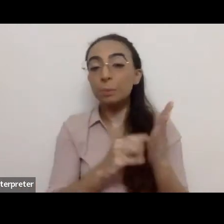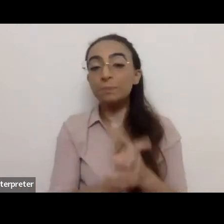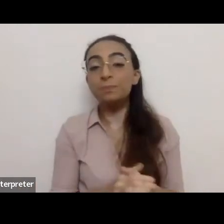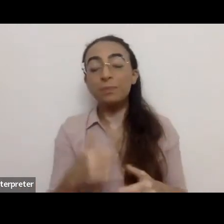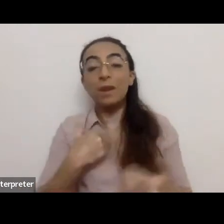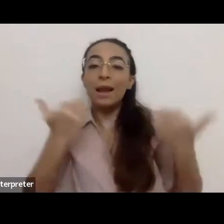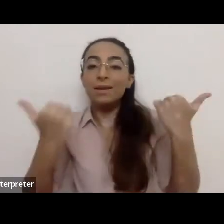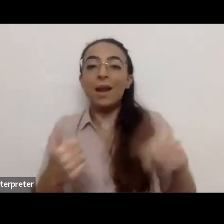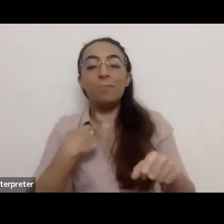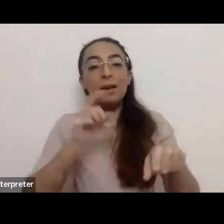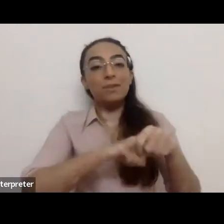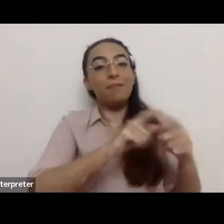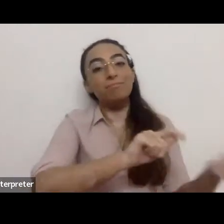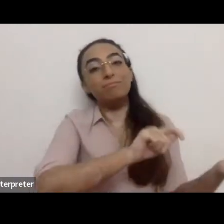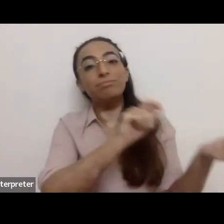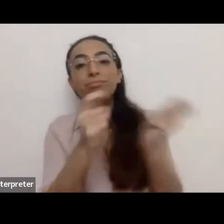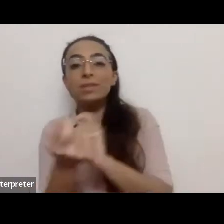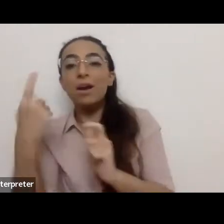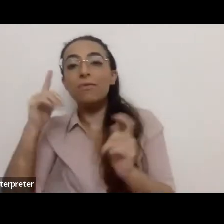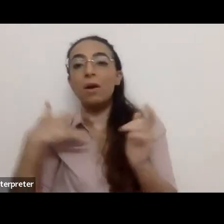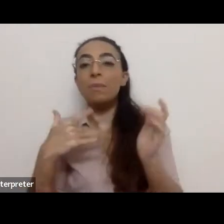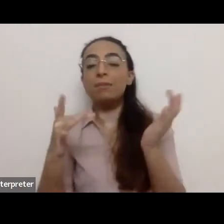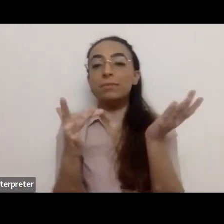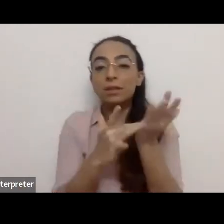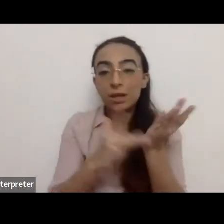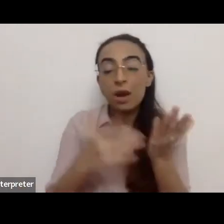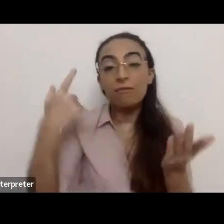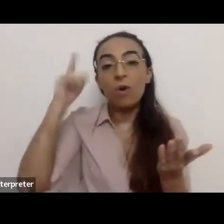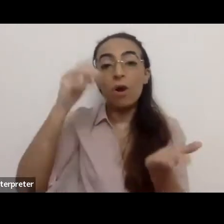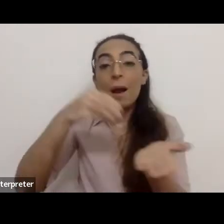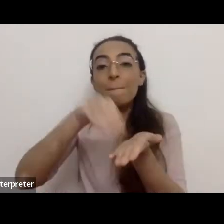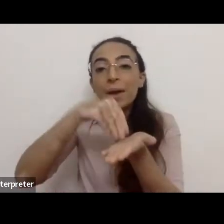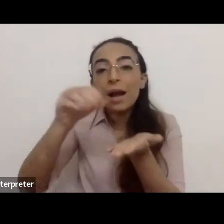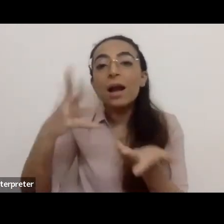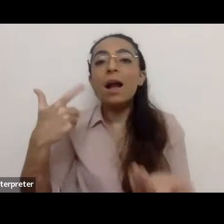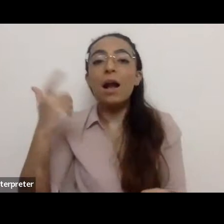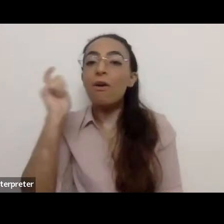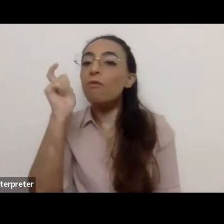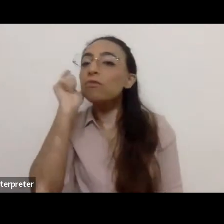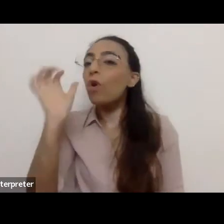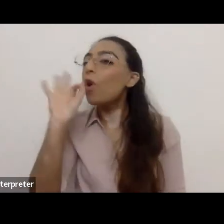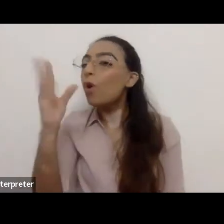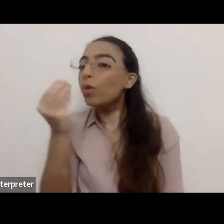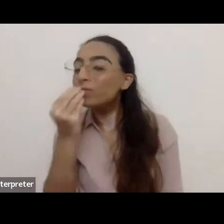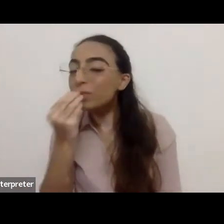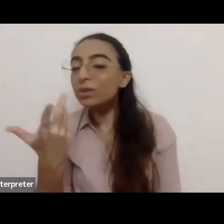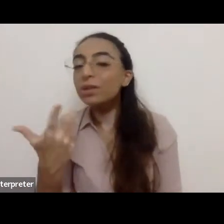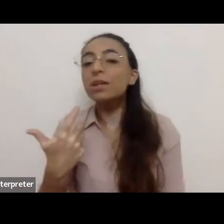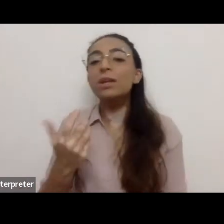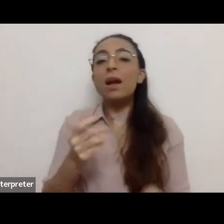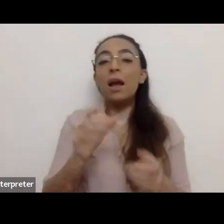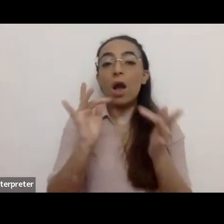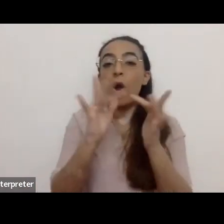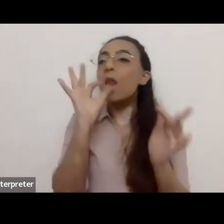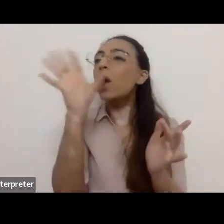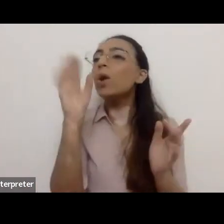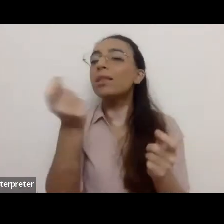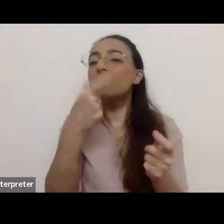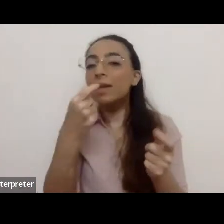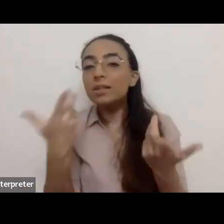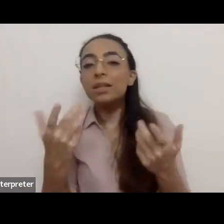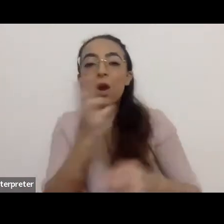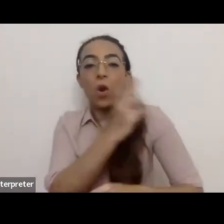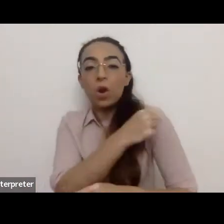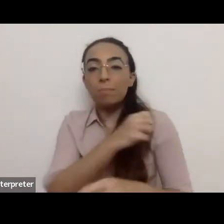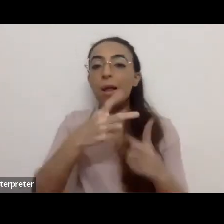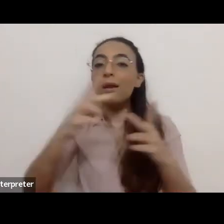digital, particularly payment gateways, food delivery options, online medication health services, while these